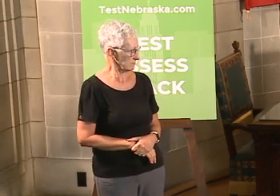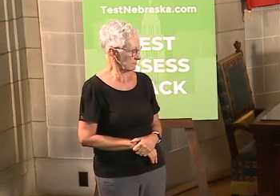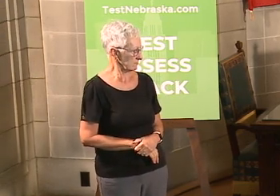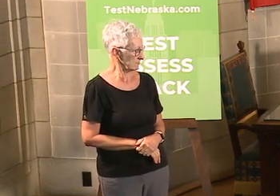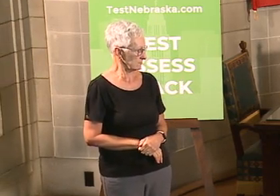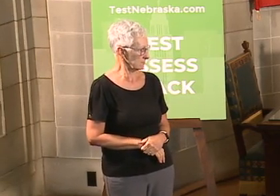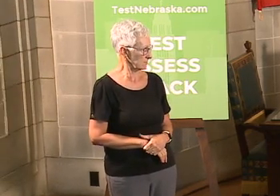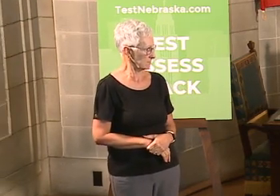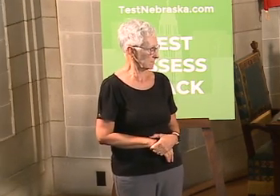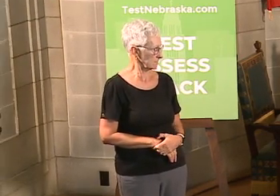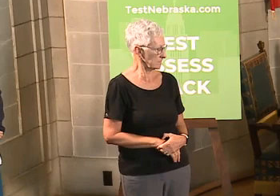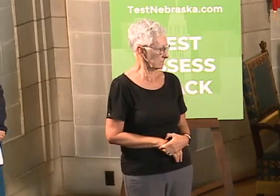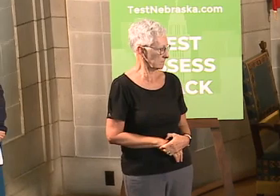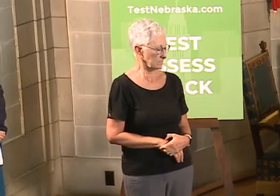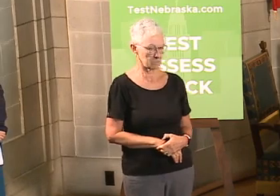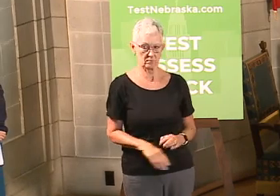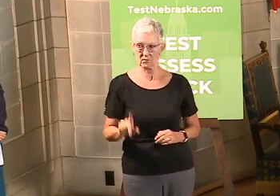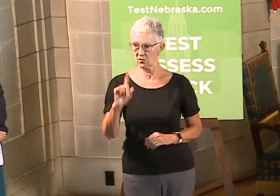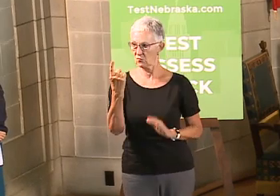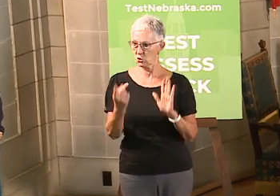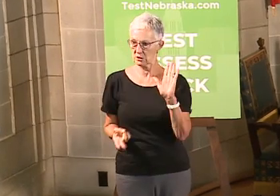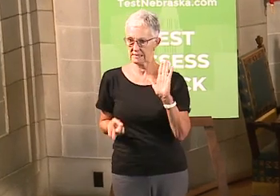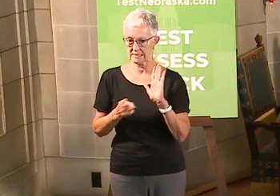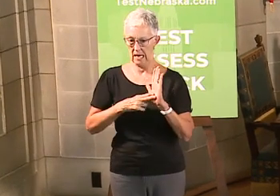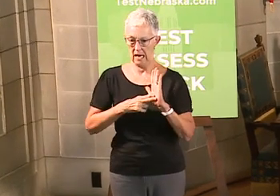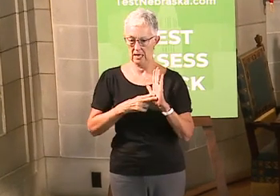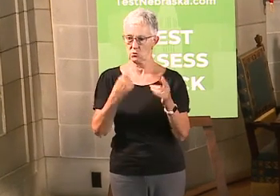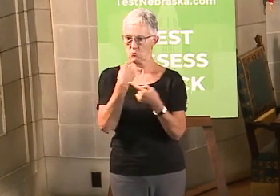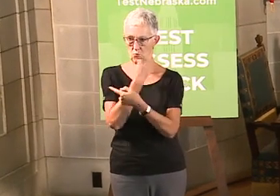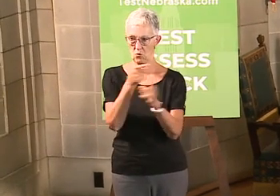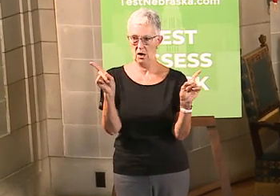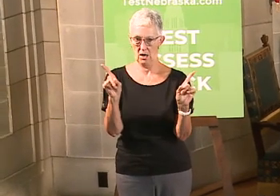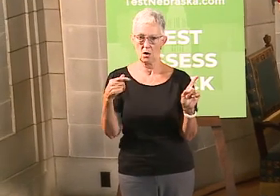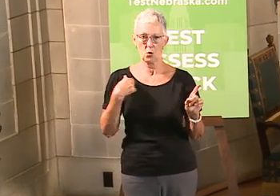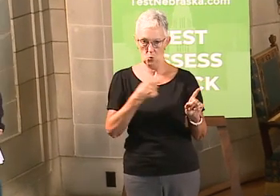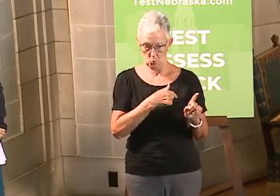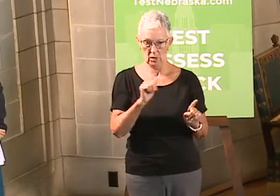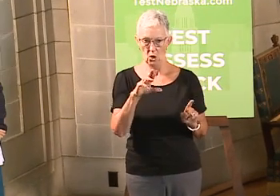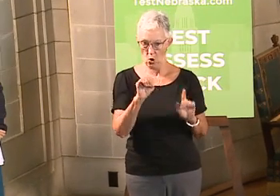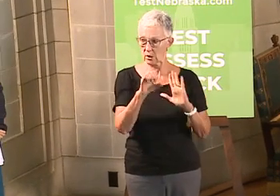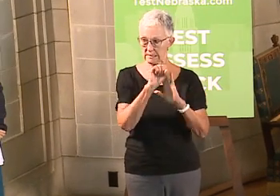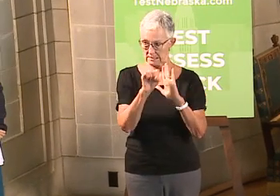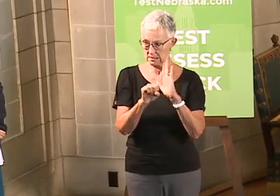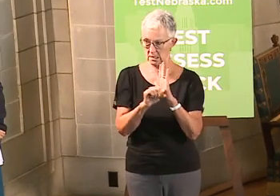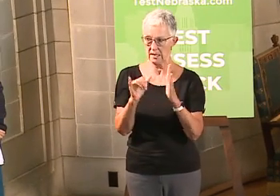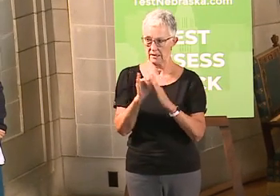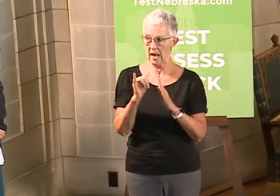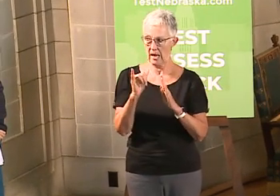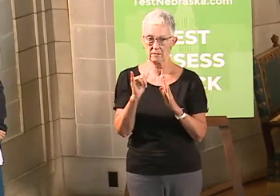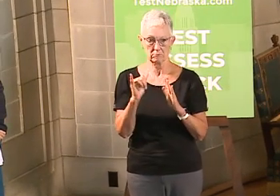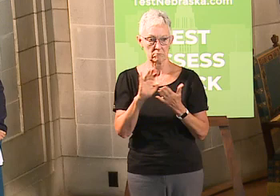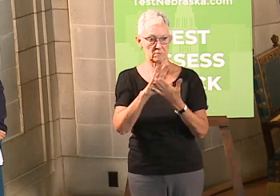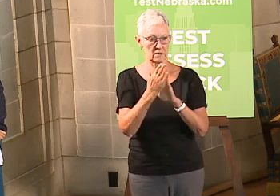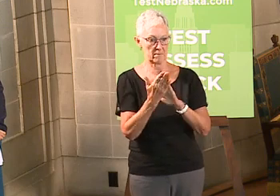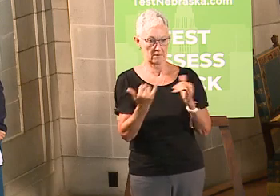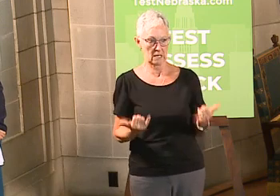I'm going to first sign the proclamation to declare us a hidden hero state. Like I said, we are the 4th